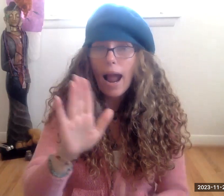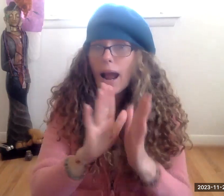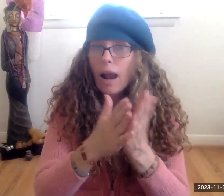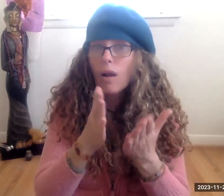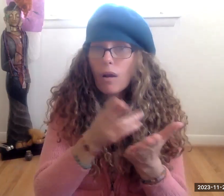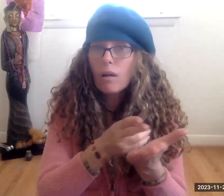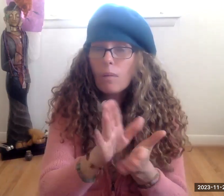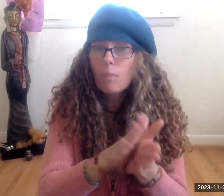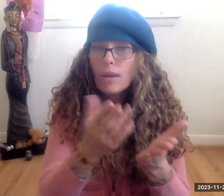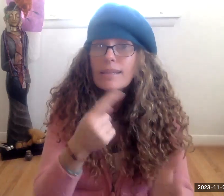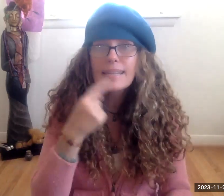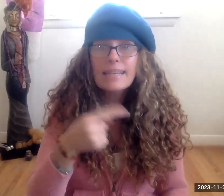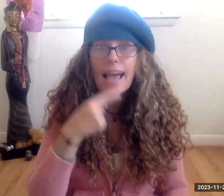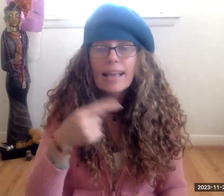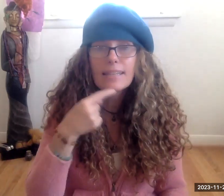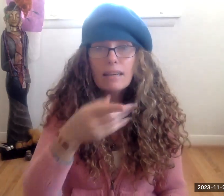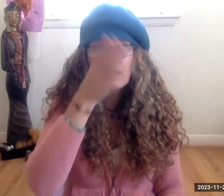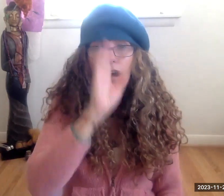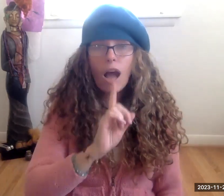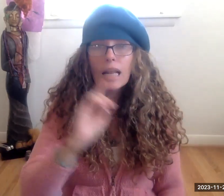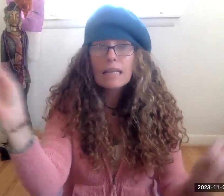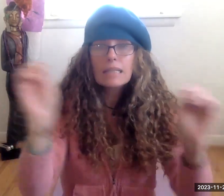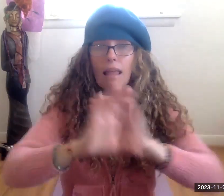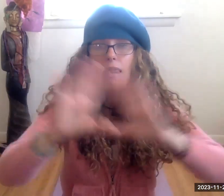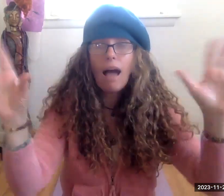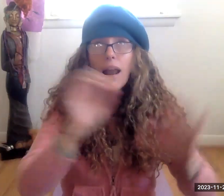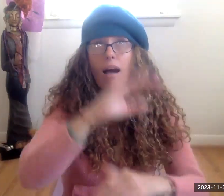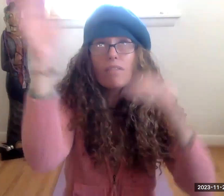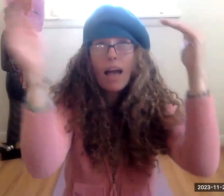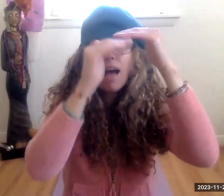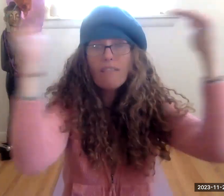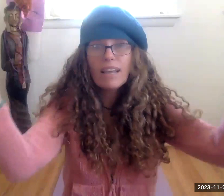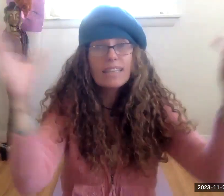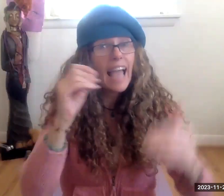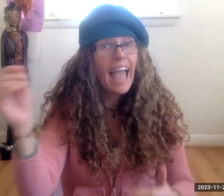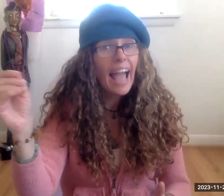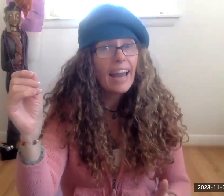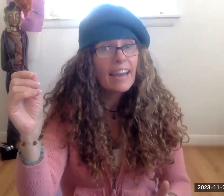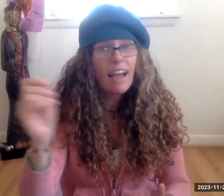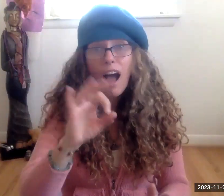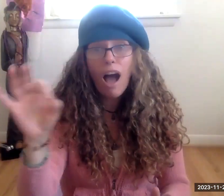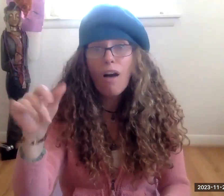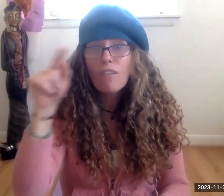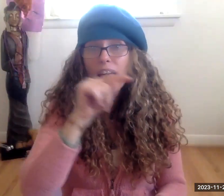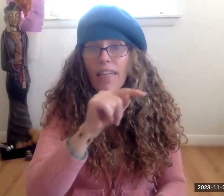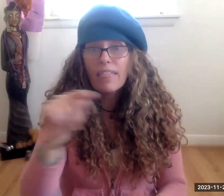God is the light of the heavens and of the earth.